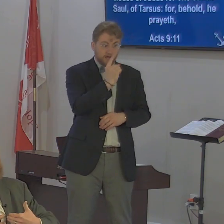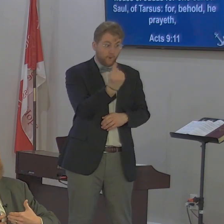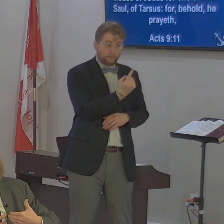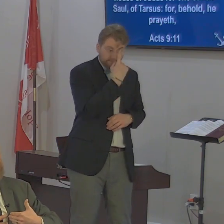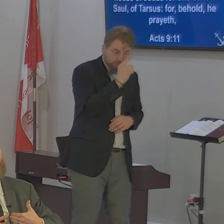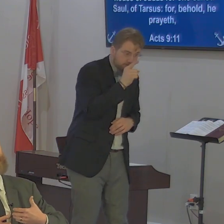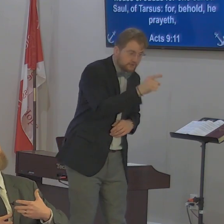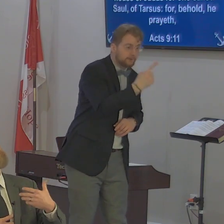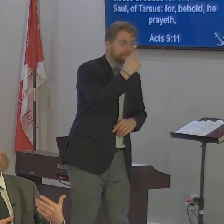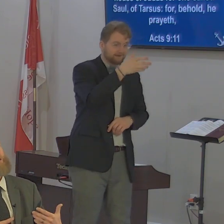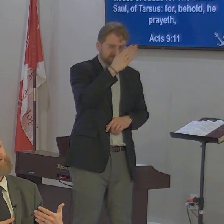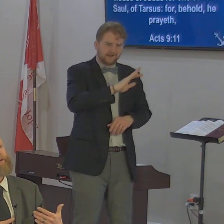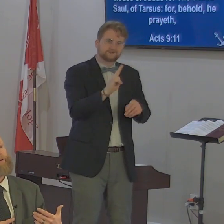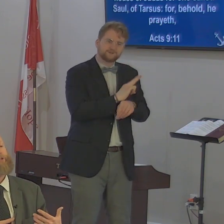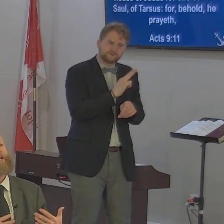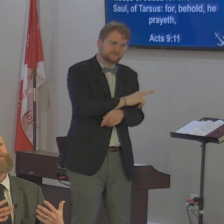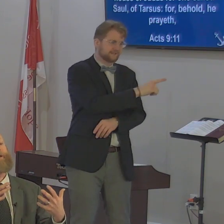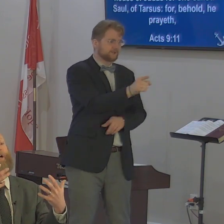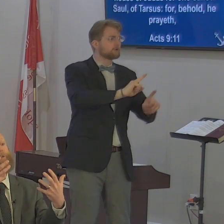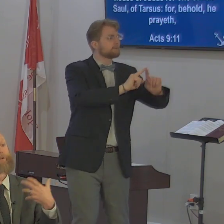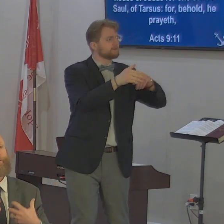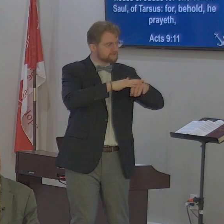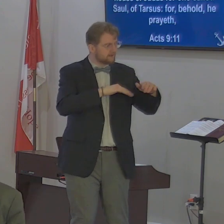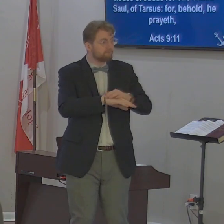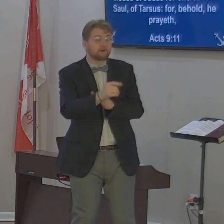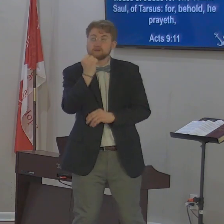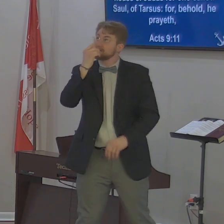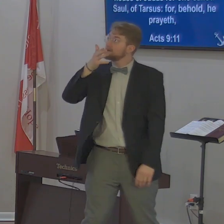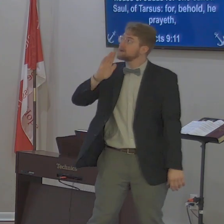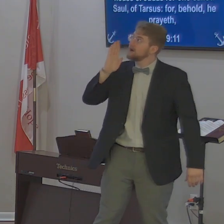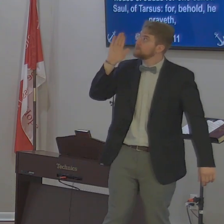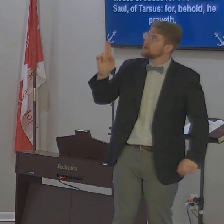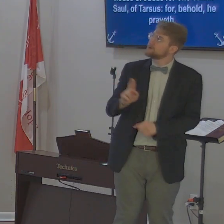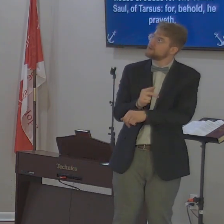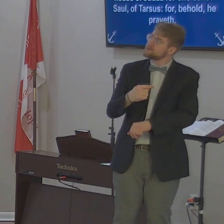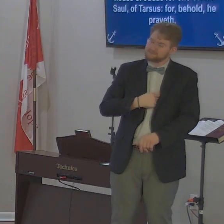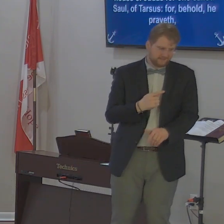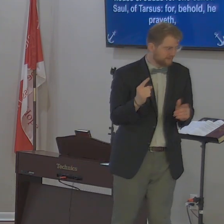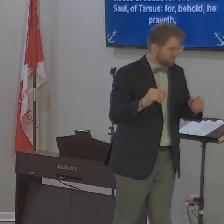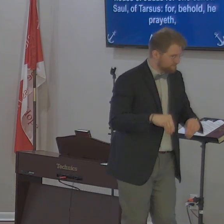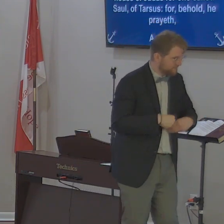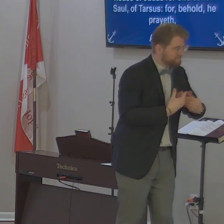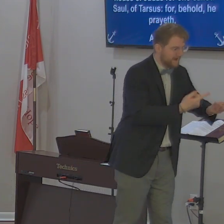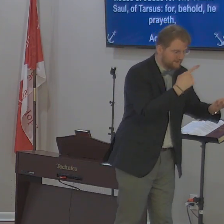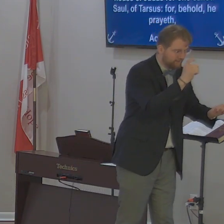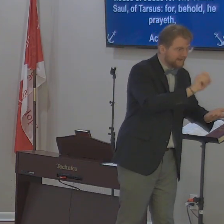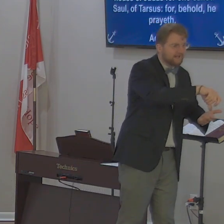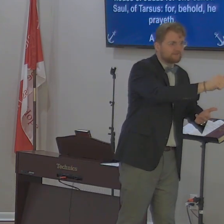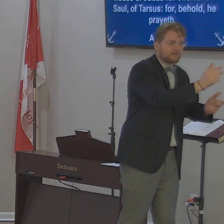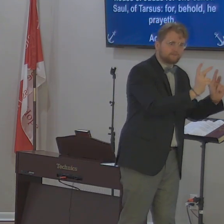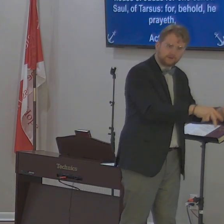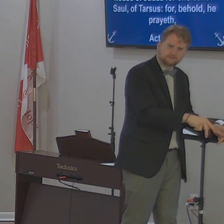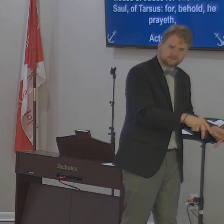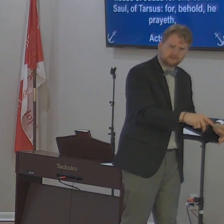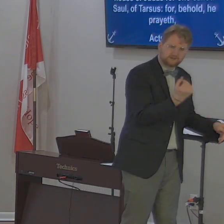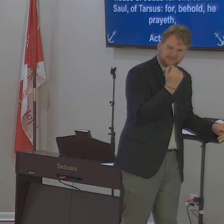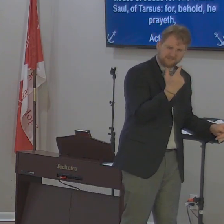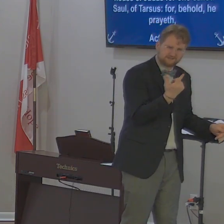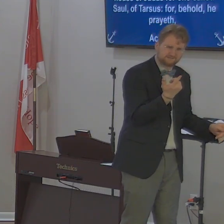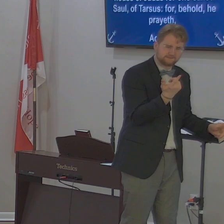still using you, but there's comfort in understanding that God's going to use you to meet the need of another individual. That's exactly what happens in that